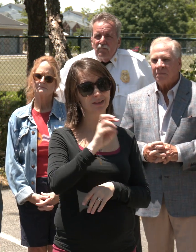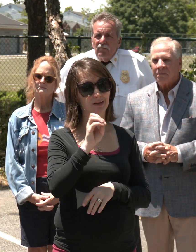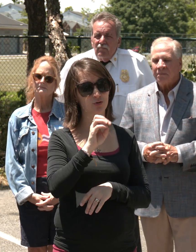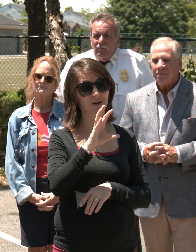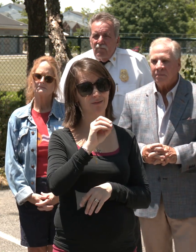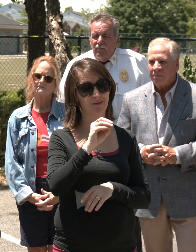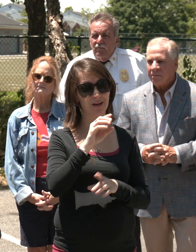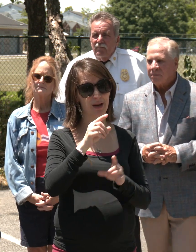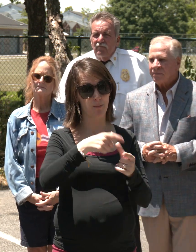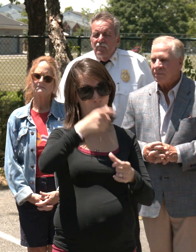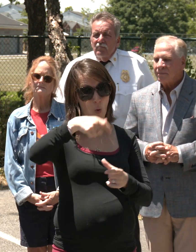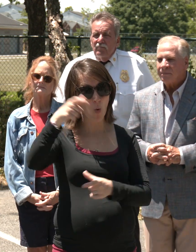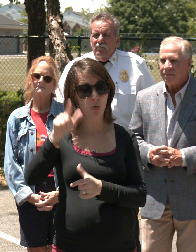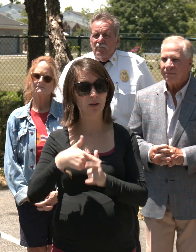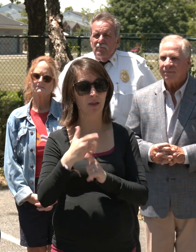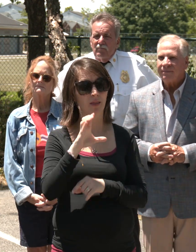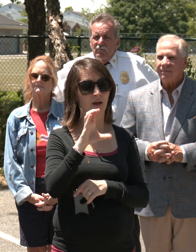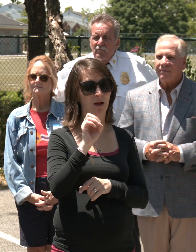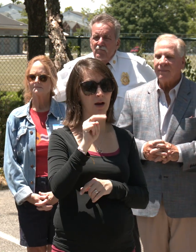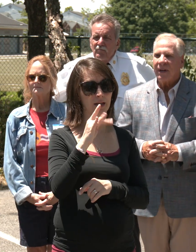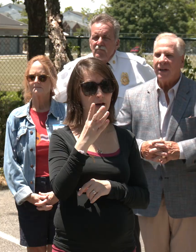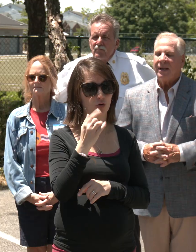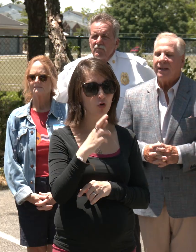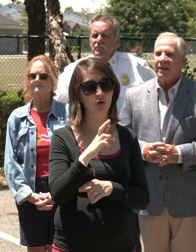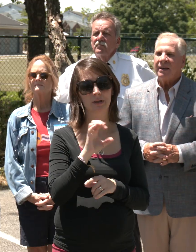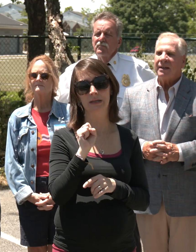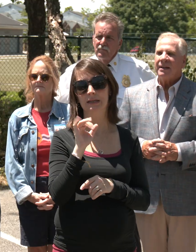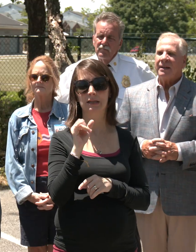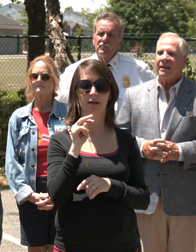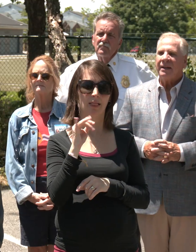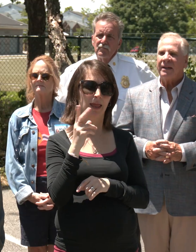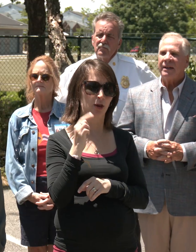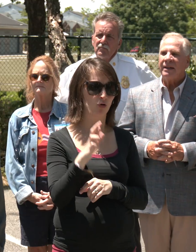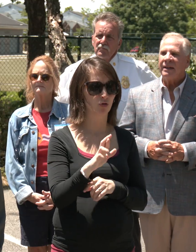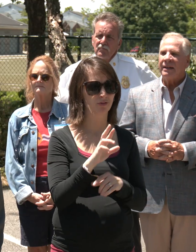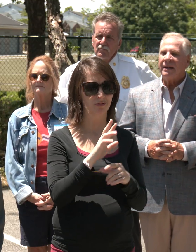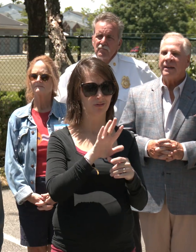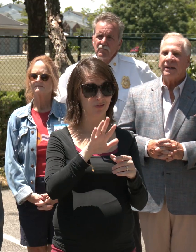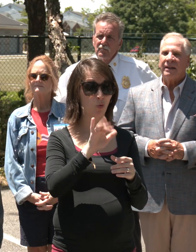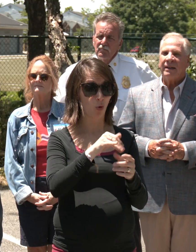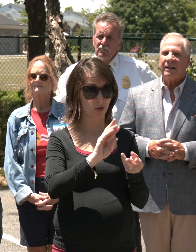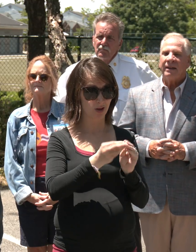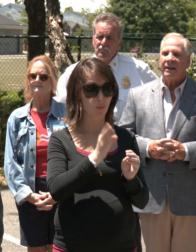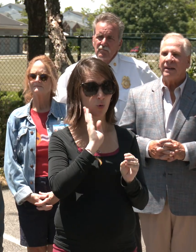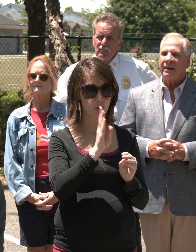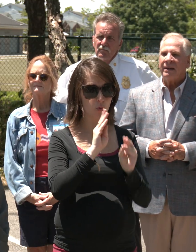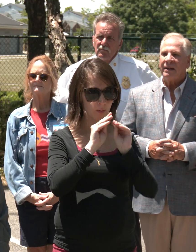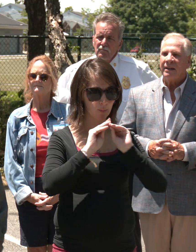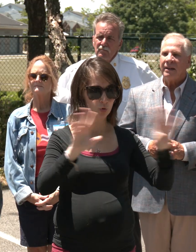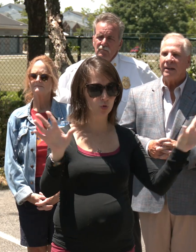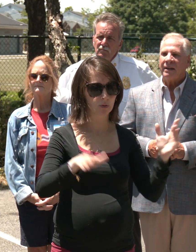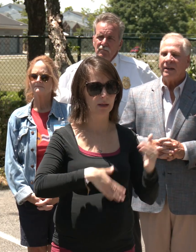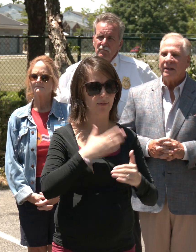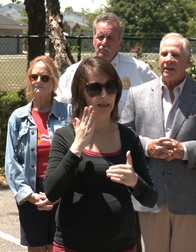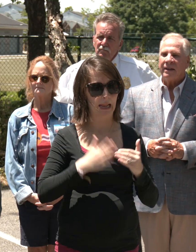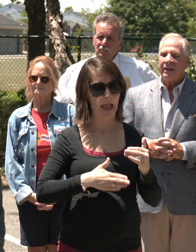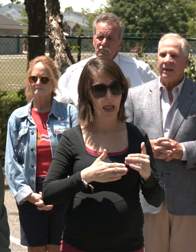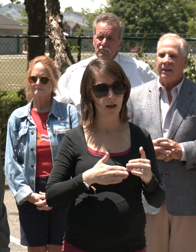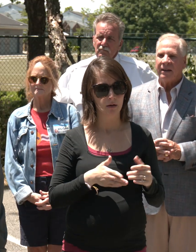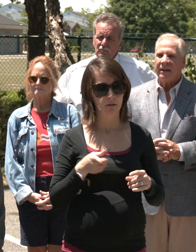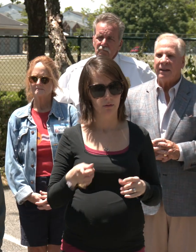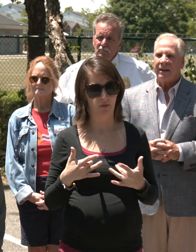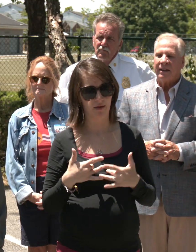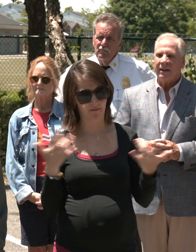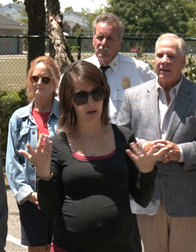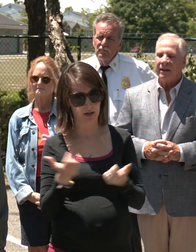the conductors that go on those poles, insulators, and so those numbers will be coming out at the end of the